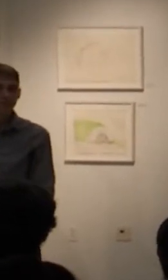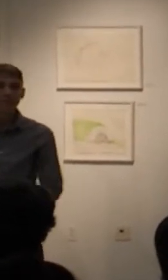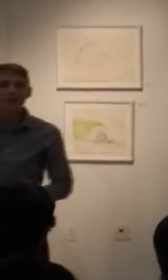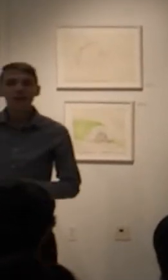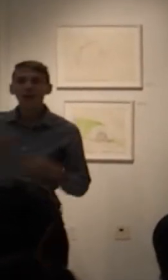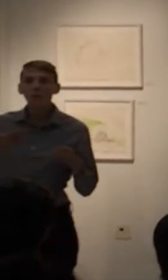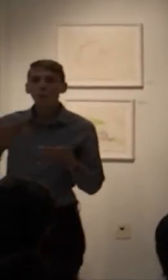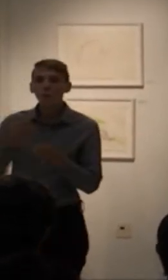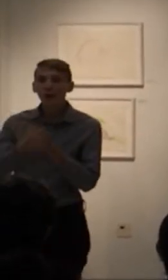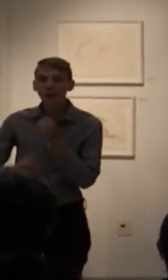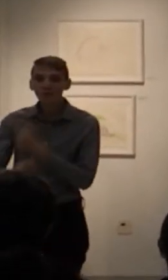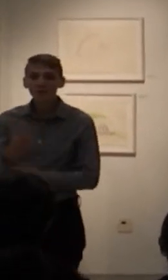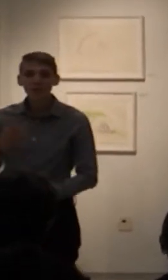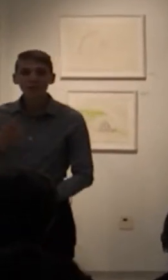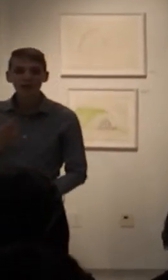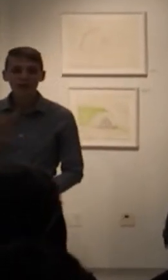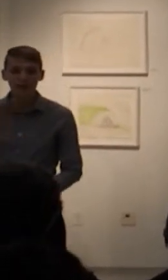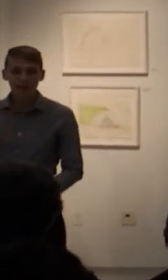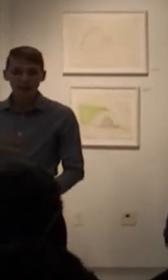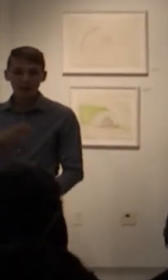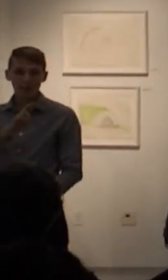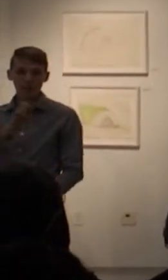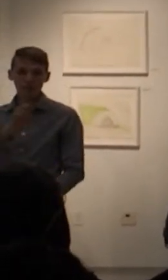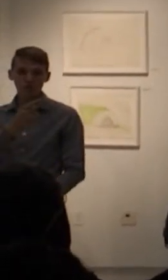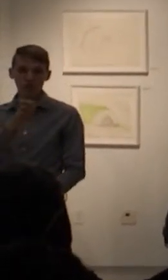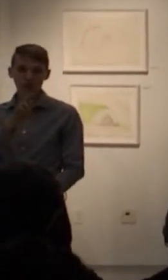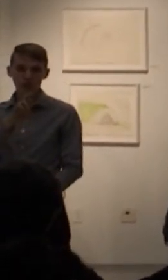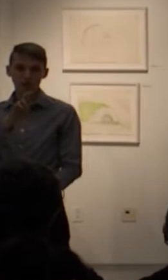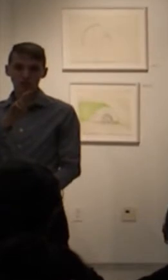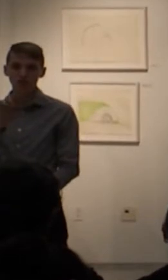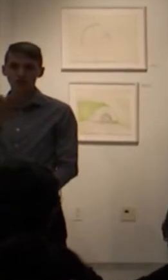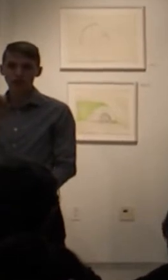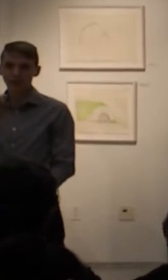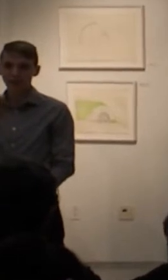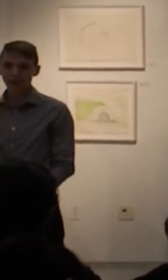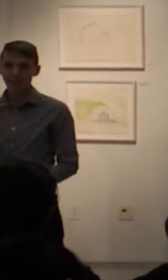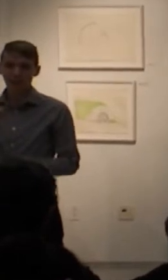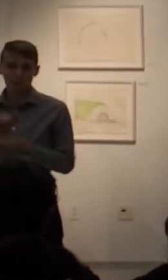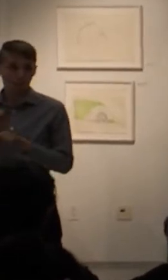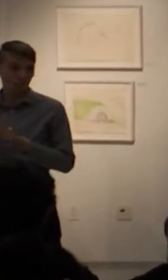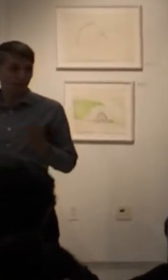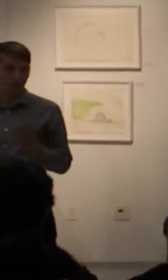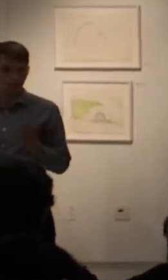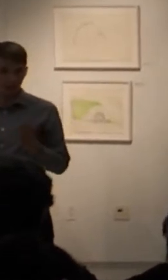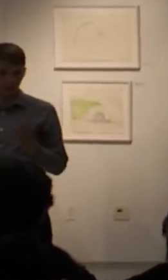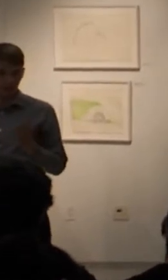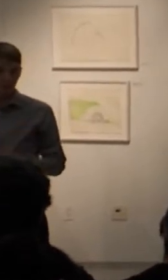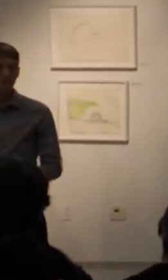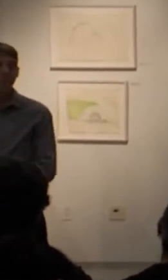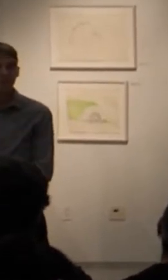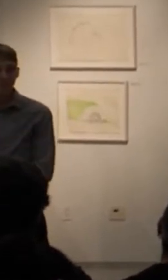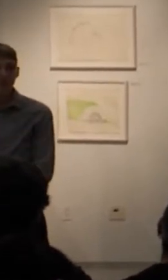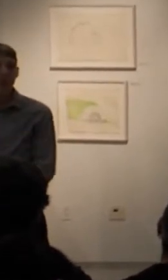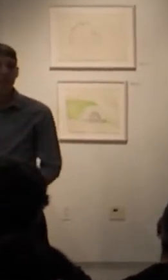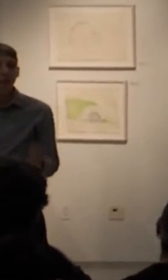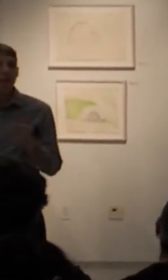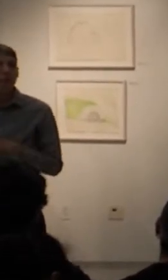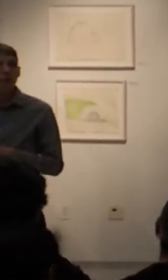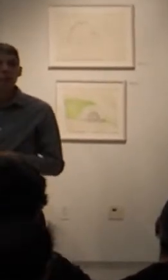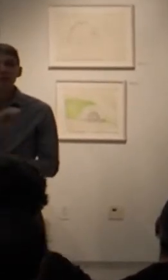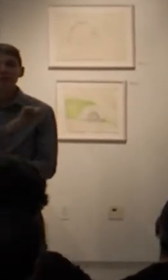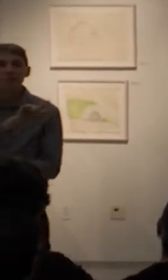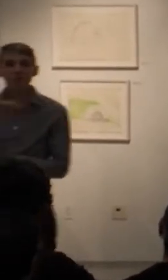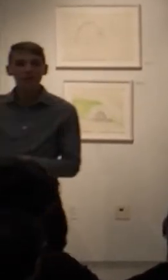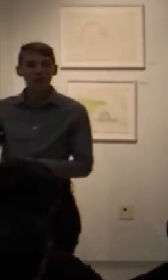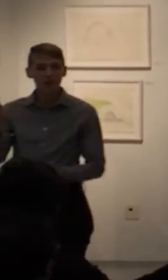Well, welcome everyone. My name is Roger Remington and I work at the Vignelli Center. I want to welcome you all